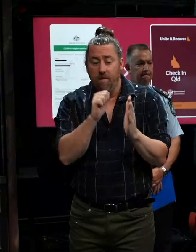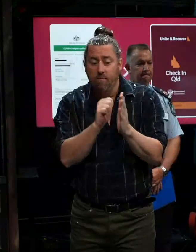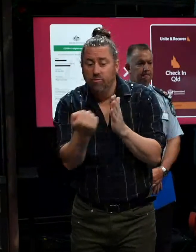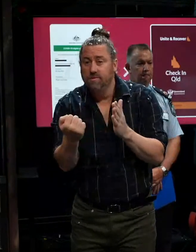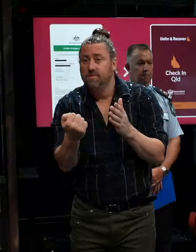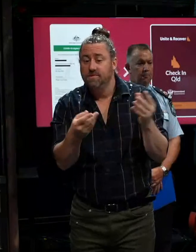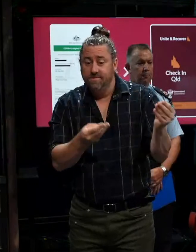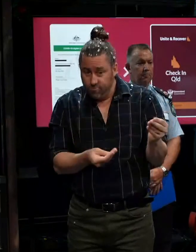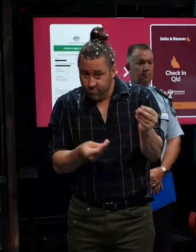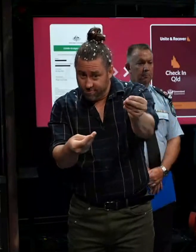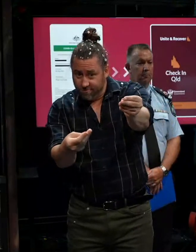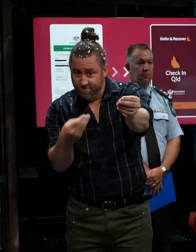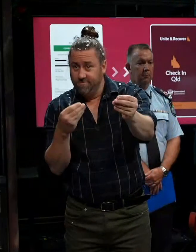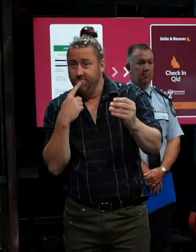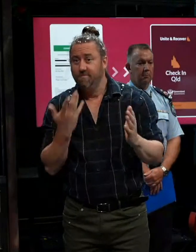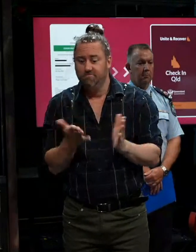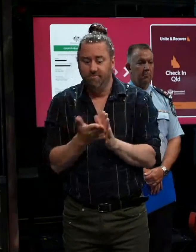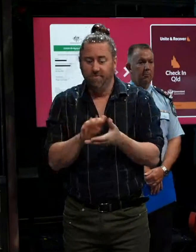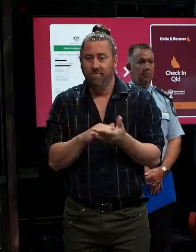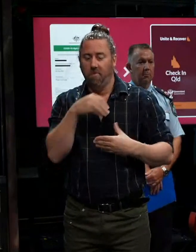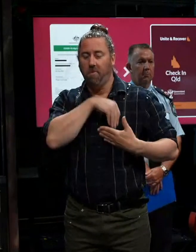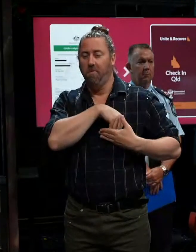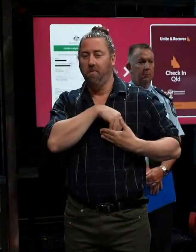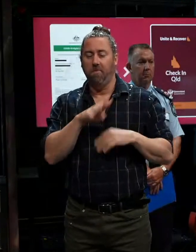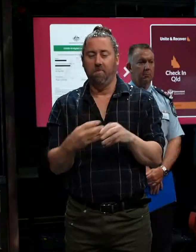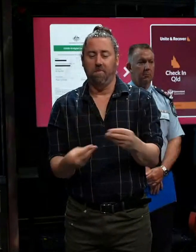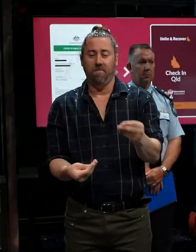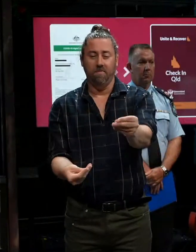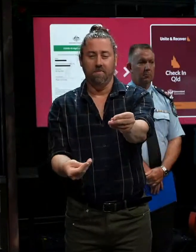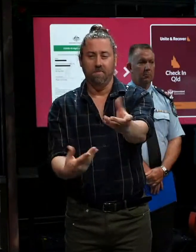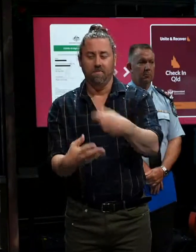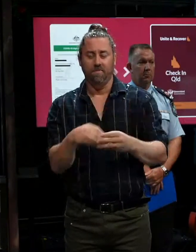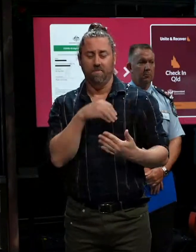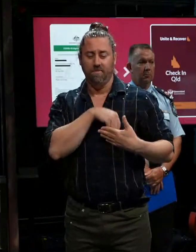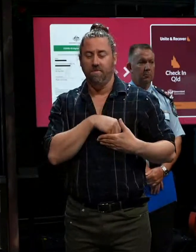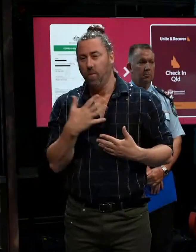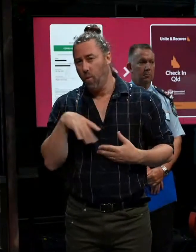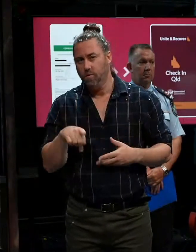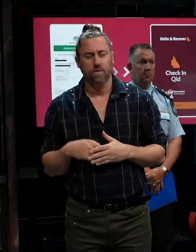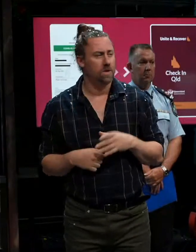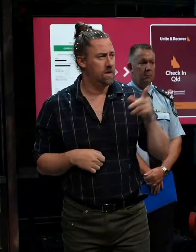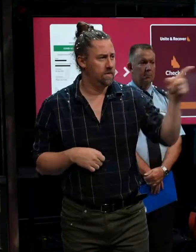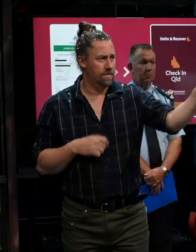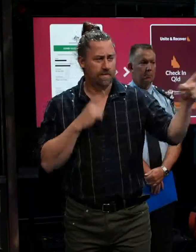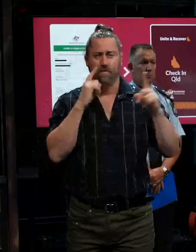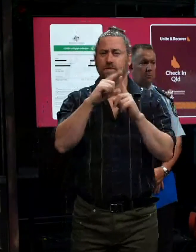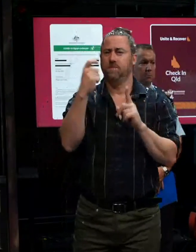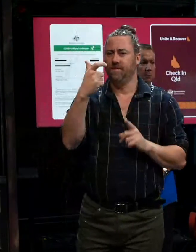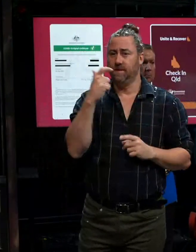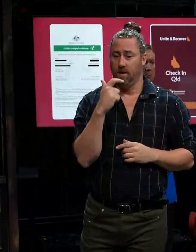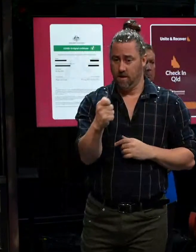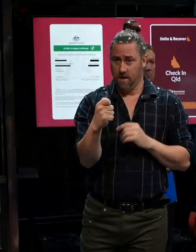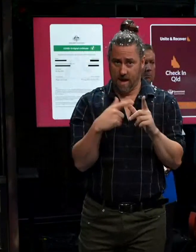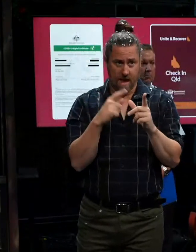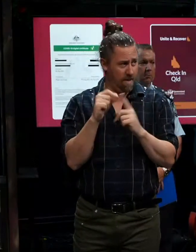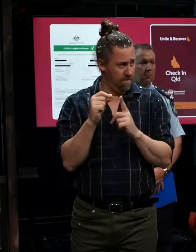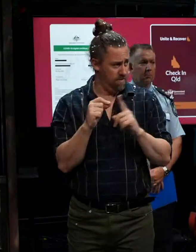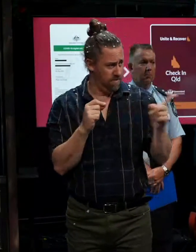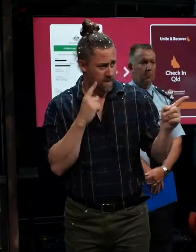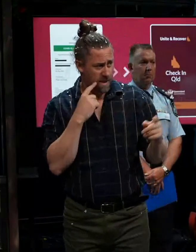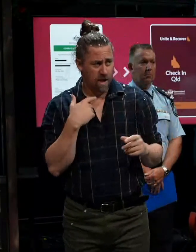etc., that are available to people as well. This is just an easier version. When you check in from December 17, so do you do that